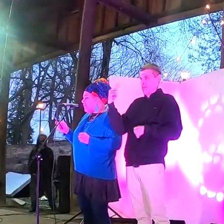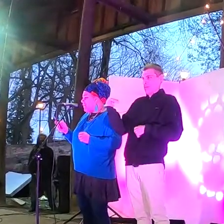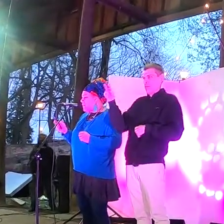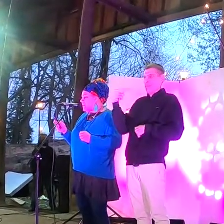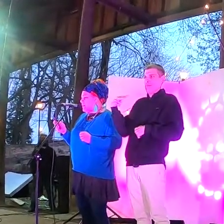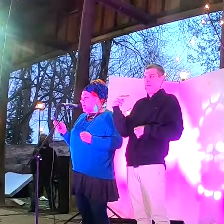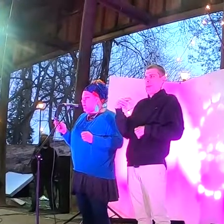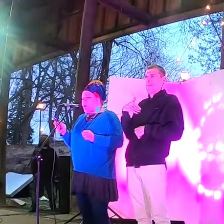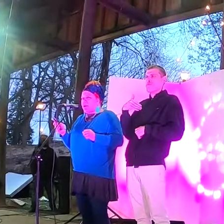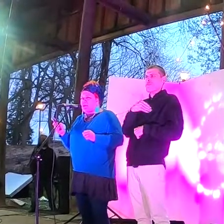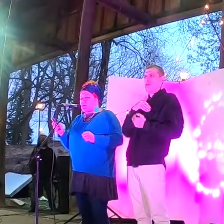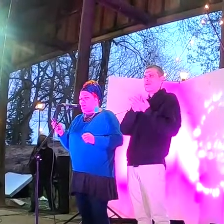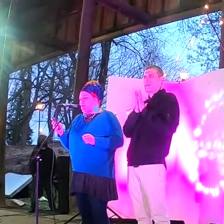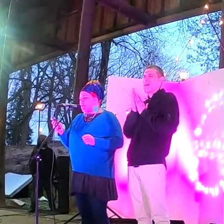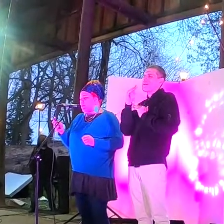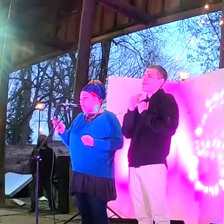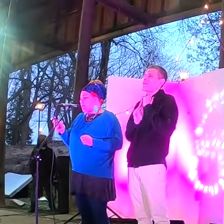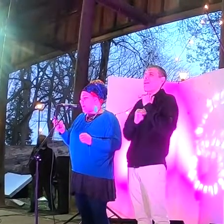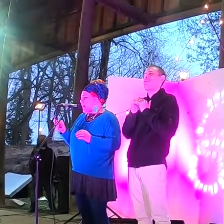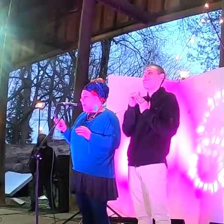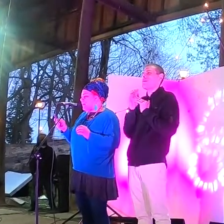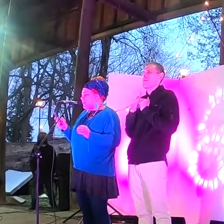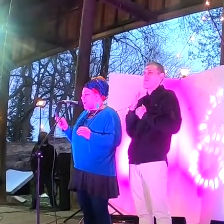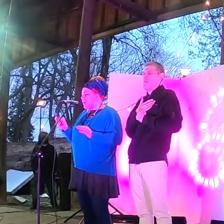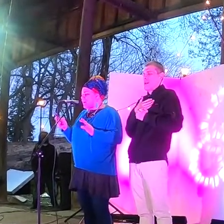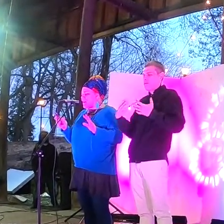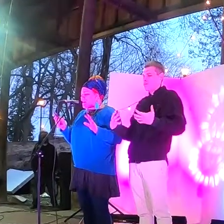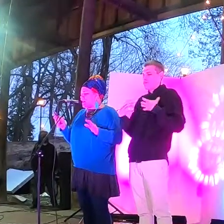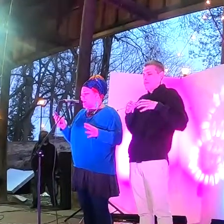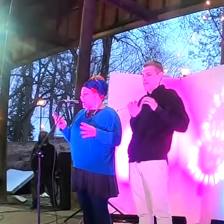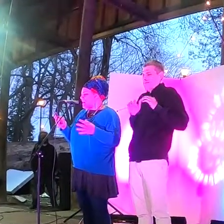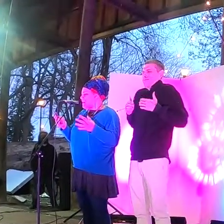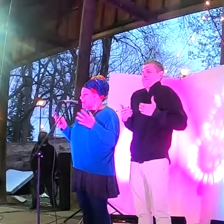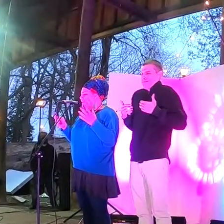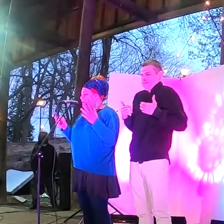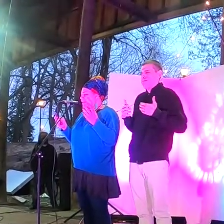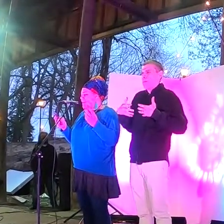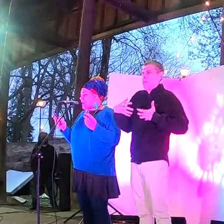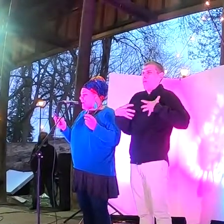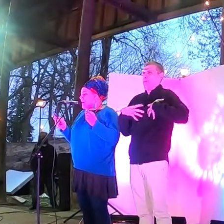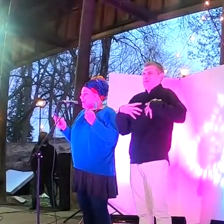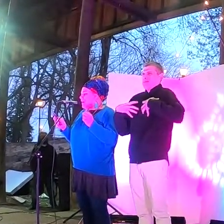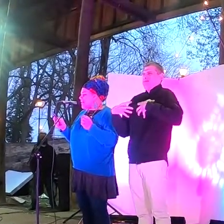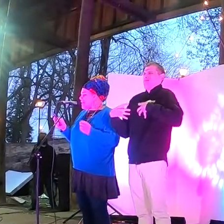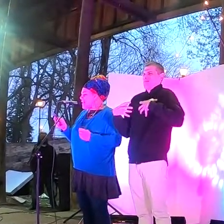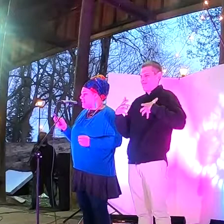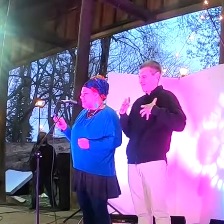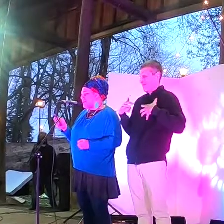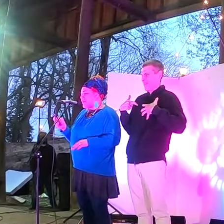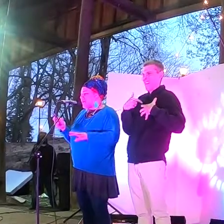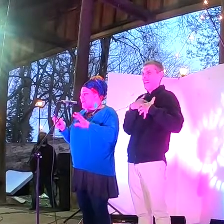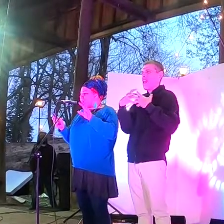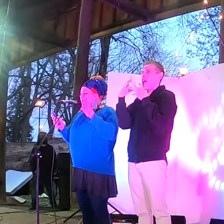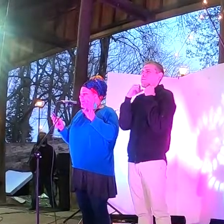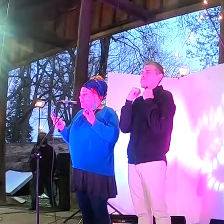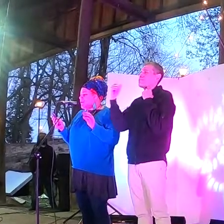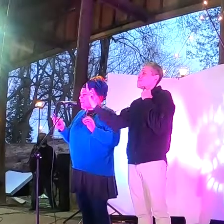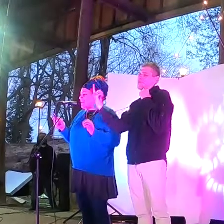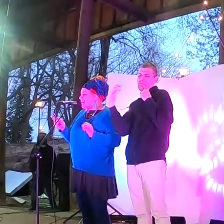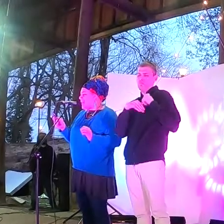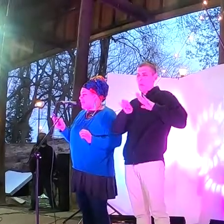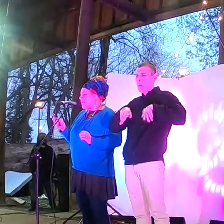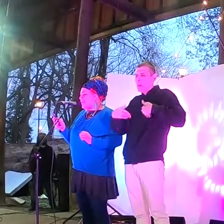become comfort, bra cups overflowing, aching back, breasts swelling, baby's golden milk, lover takes a sip,